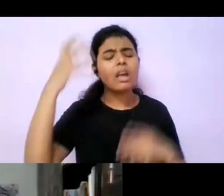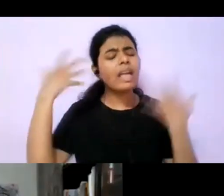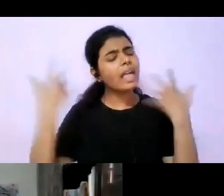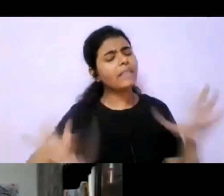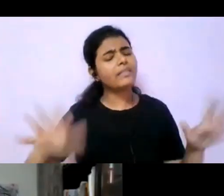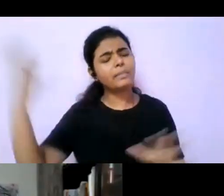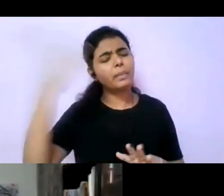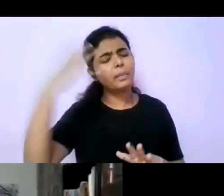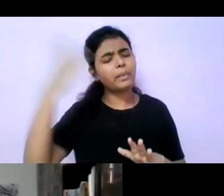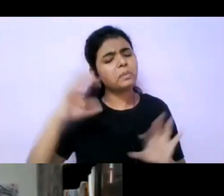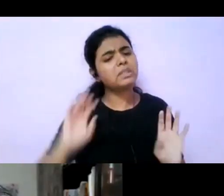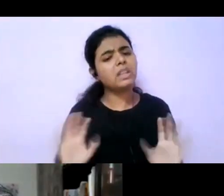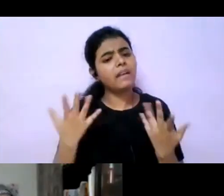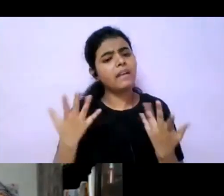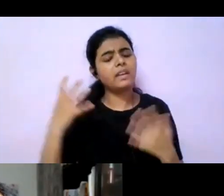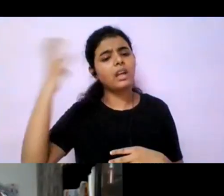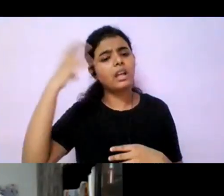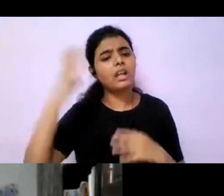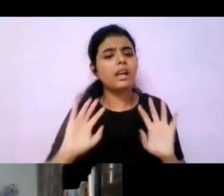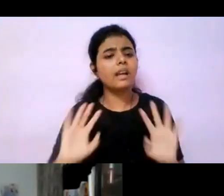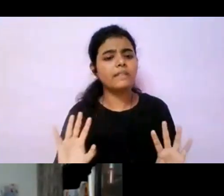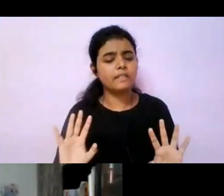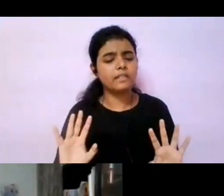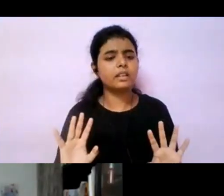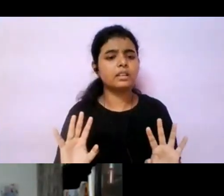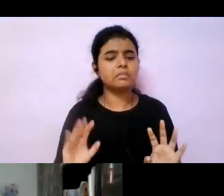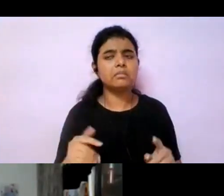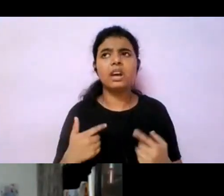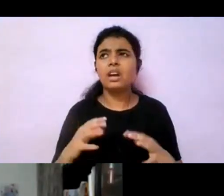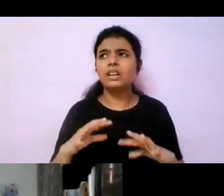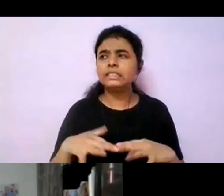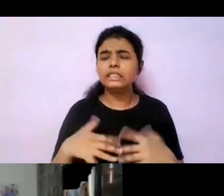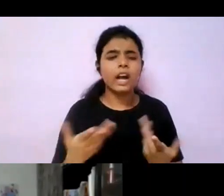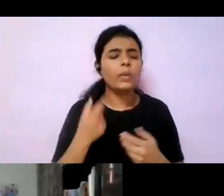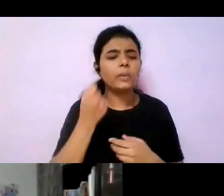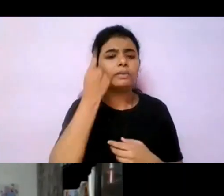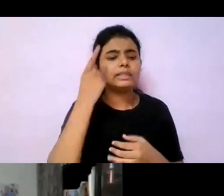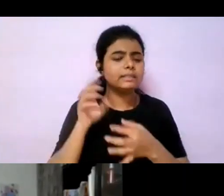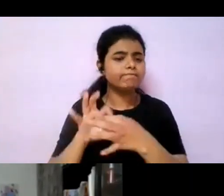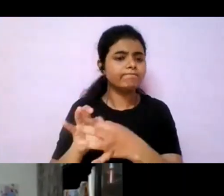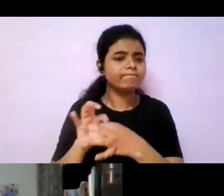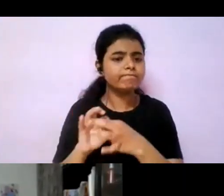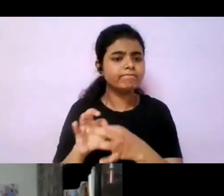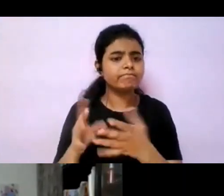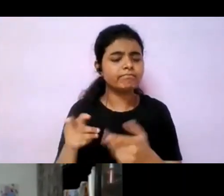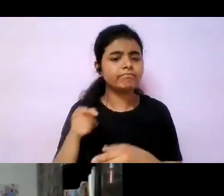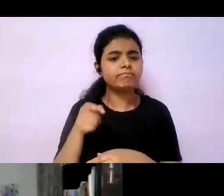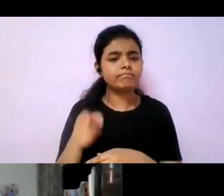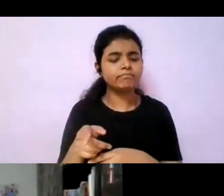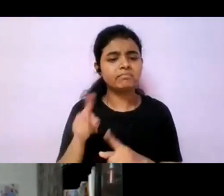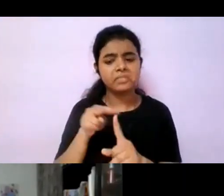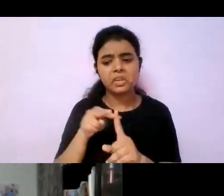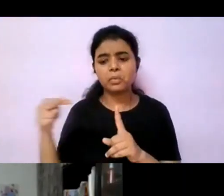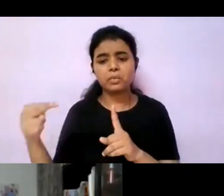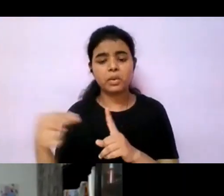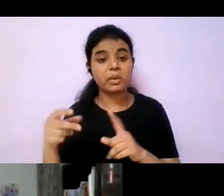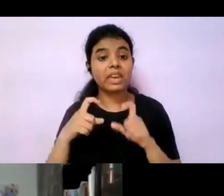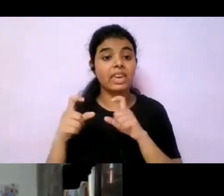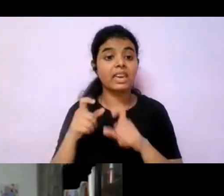reason. So how we can understand this aspect of